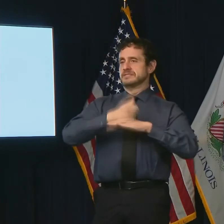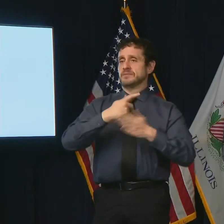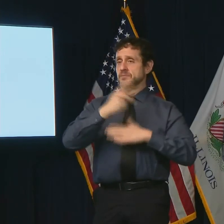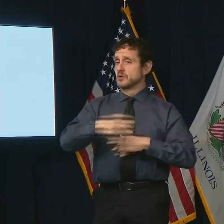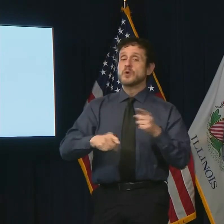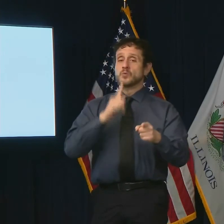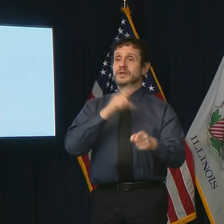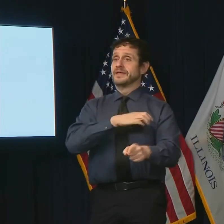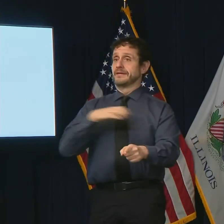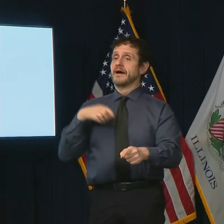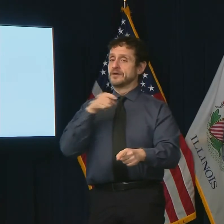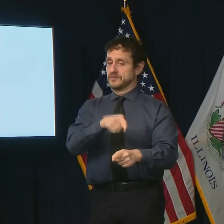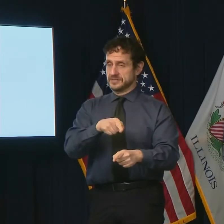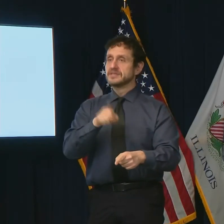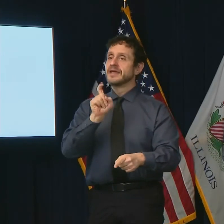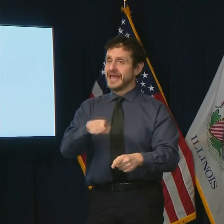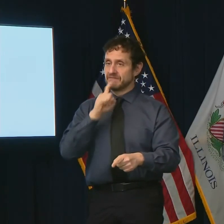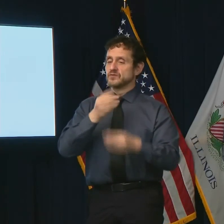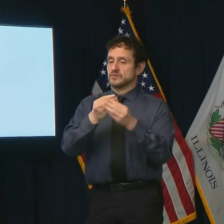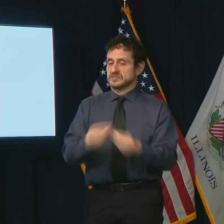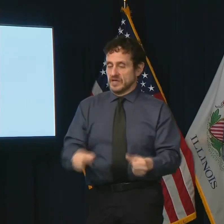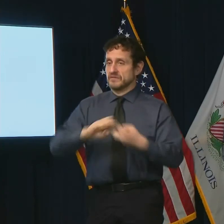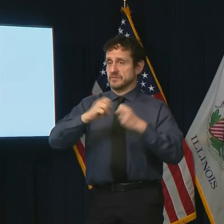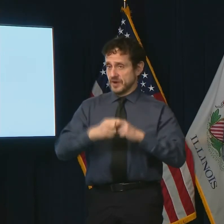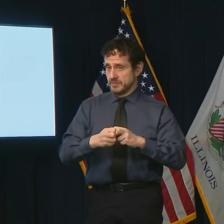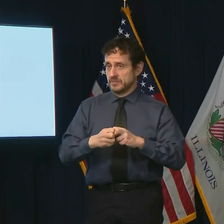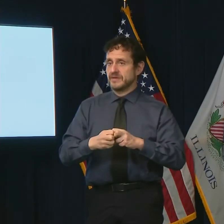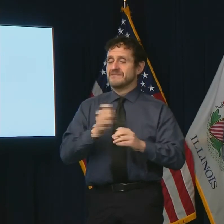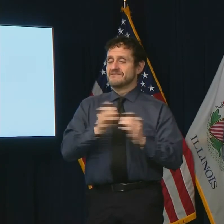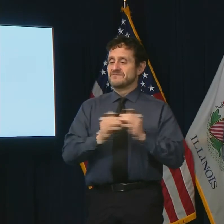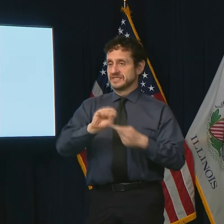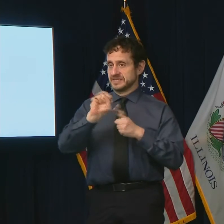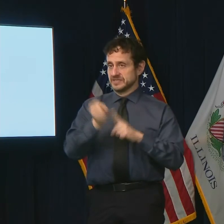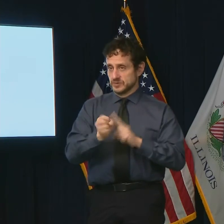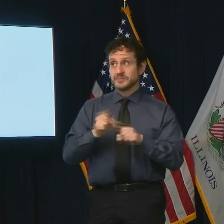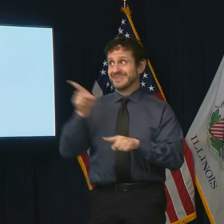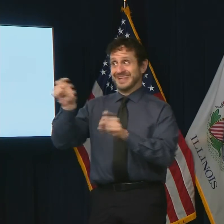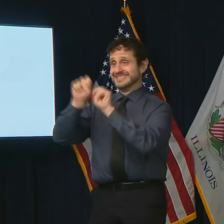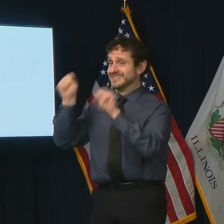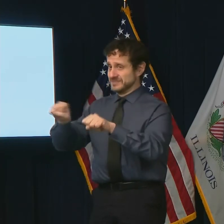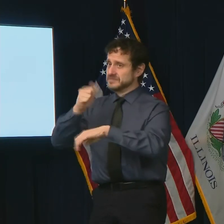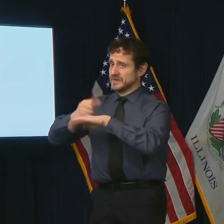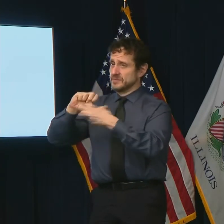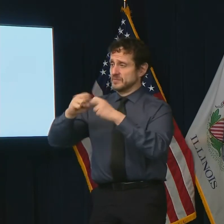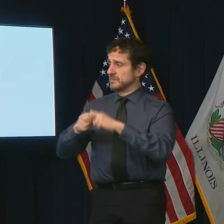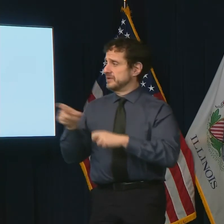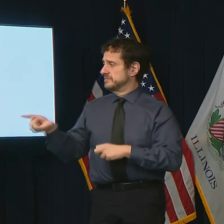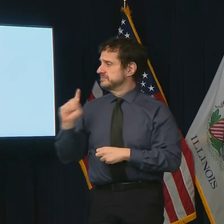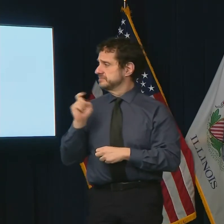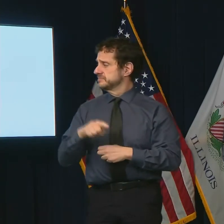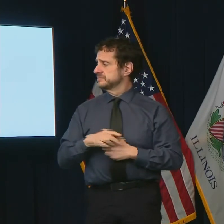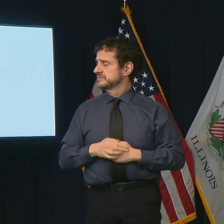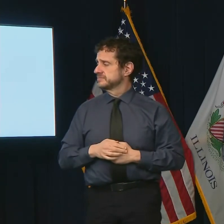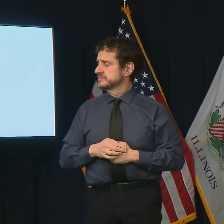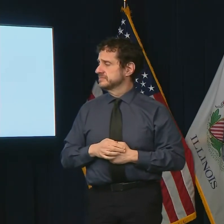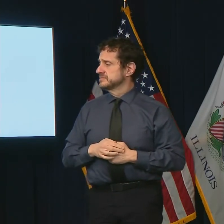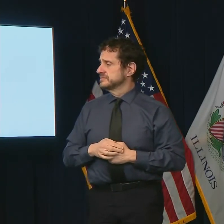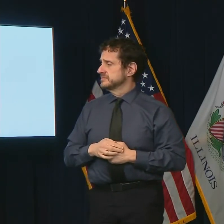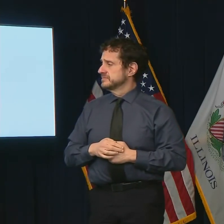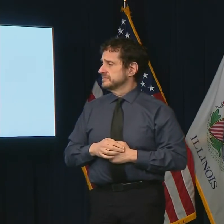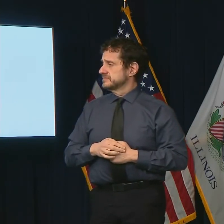can really act to remedy the situation that the system itself created. Peter Hancock at Capitol News,